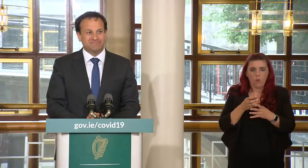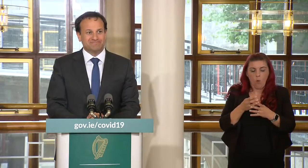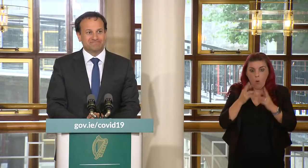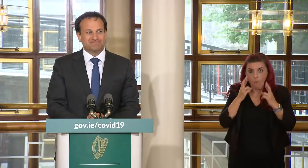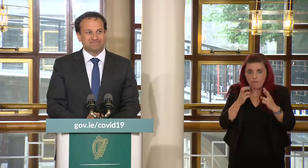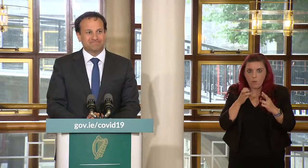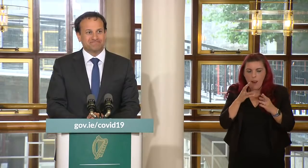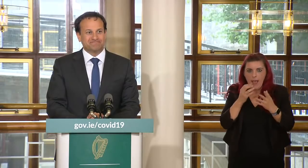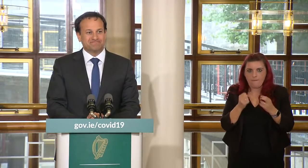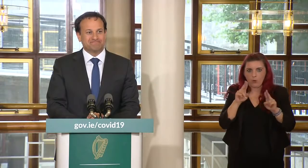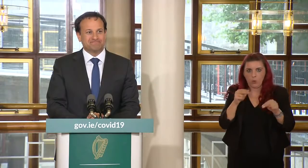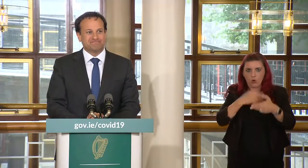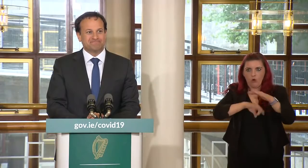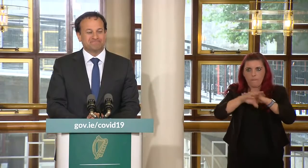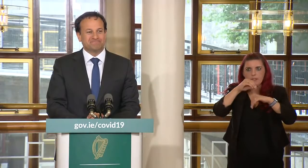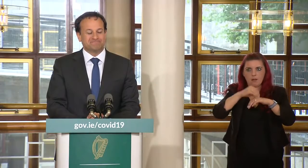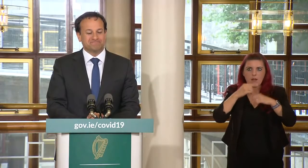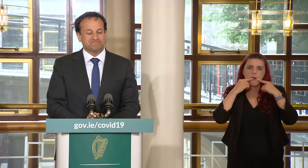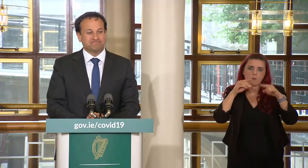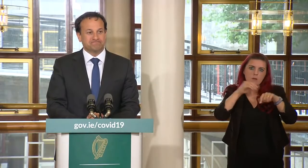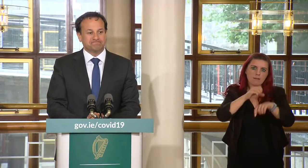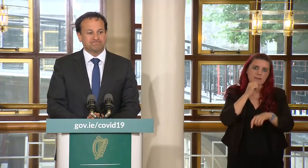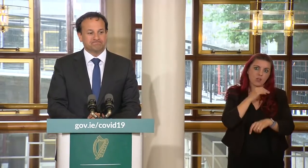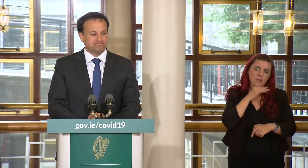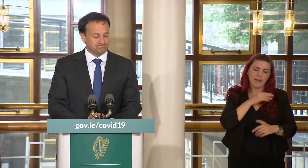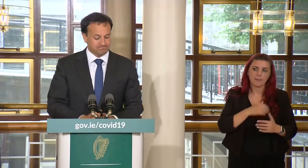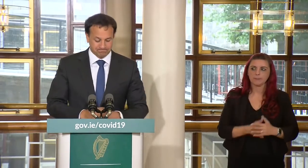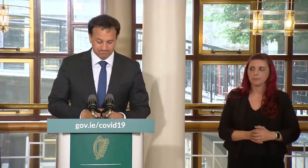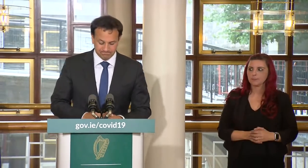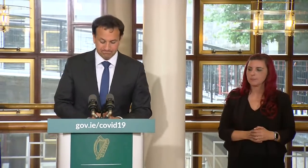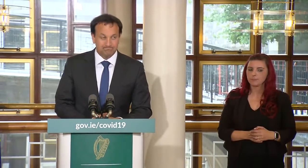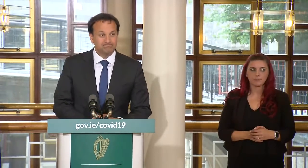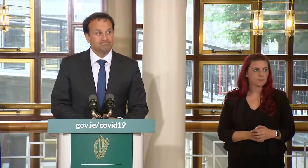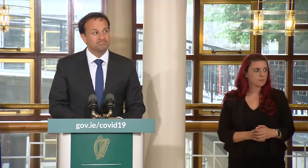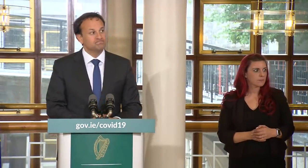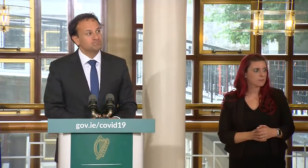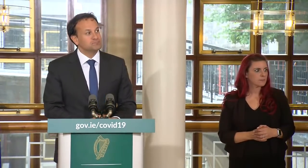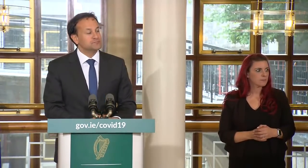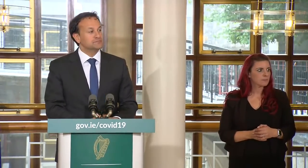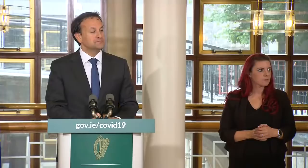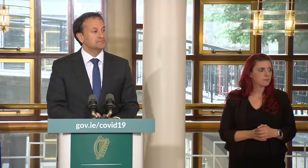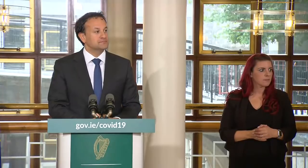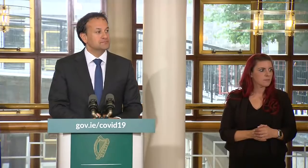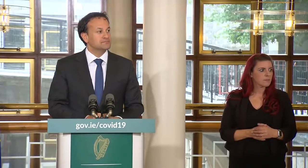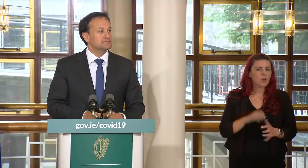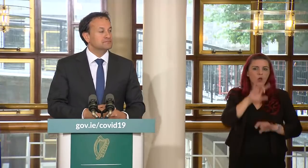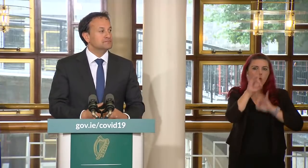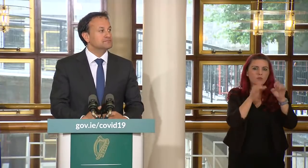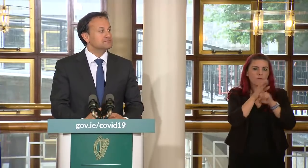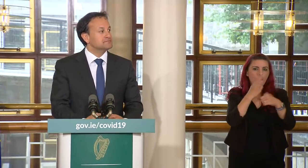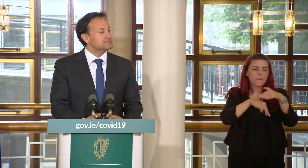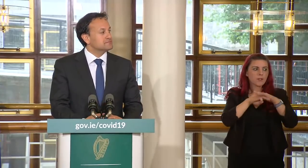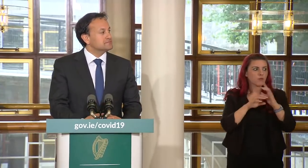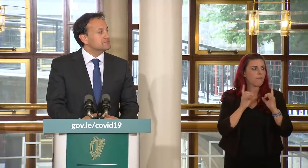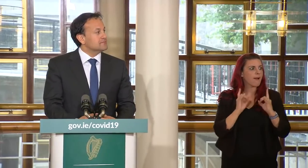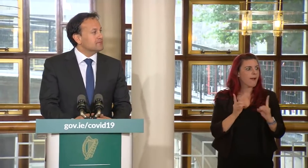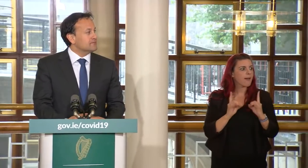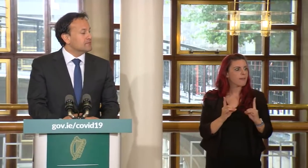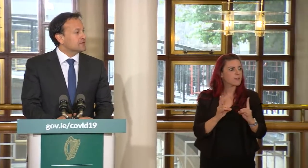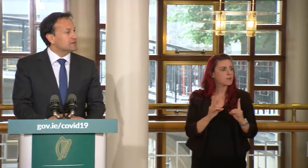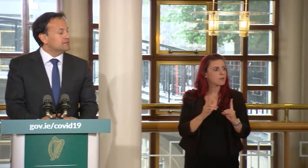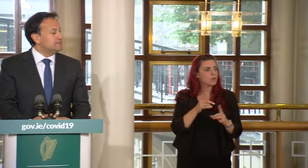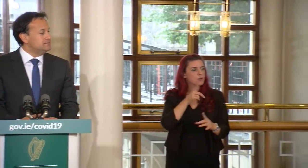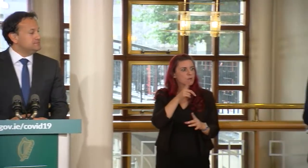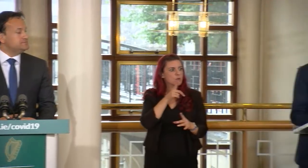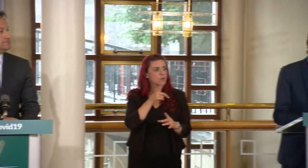Saturday. Okay, next question, Jennifer Gray. For the Minister for Health, just in relation to today's meeting,